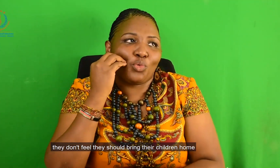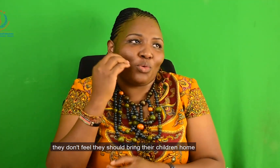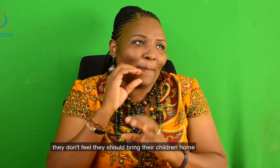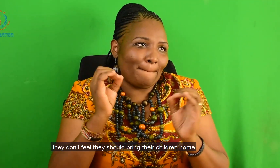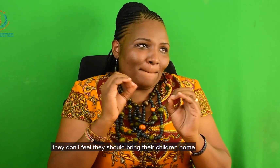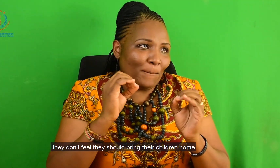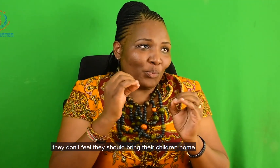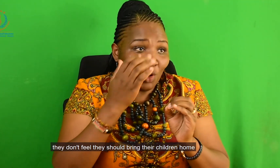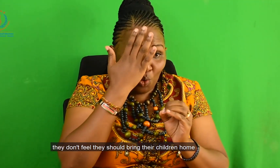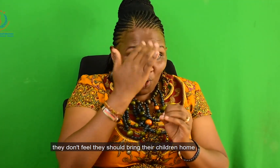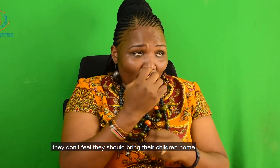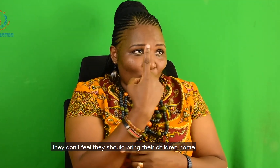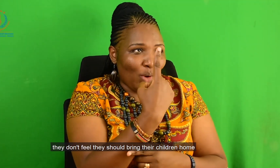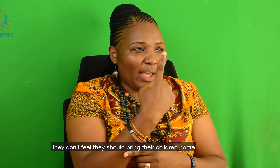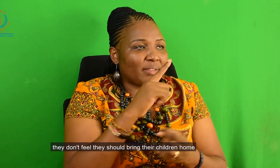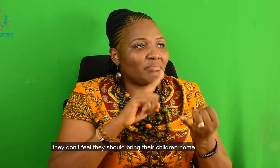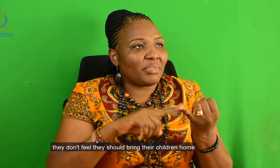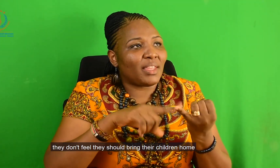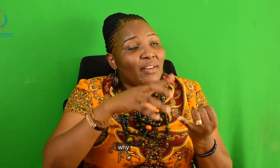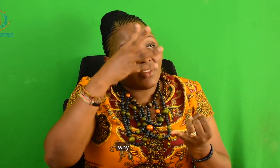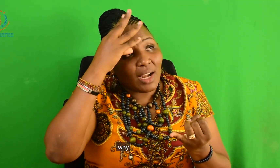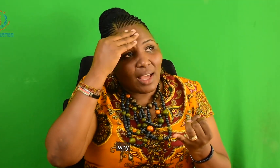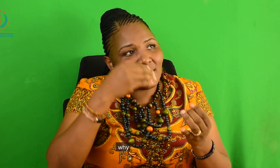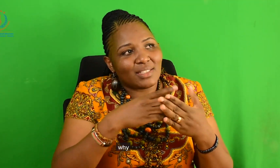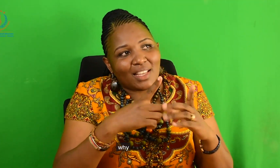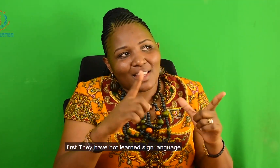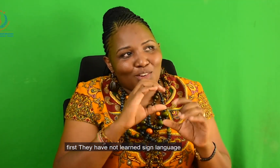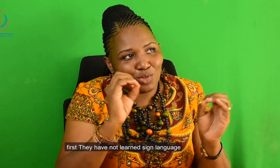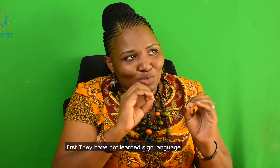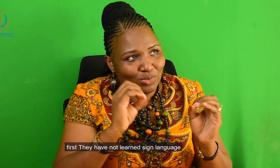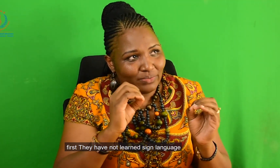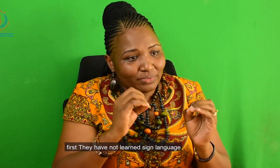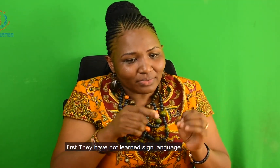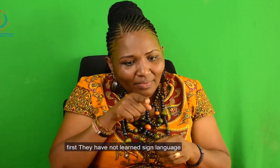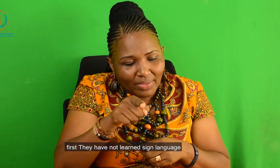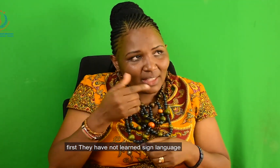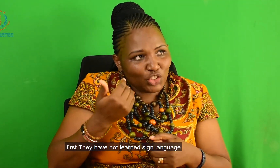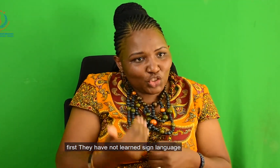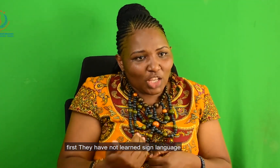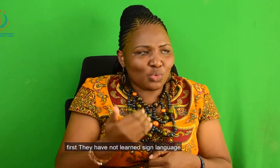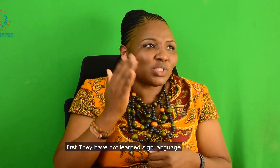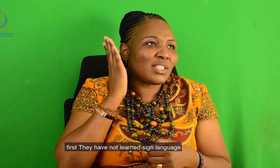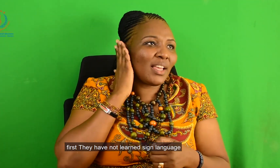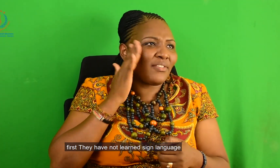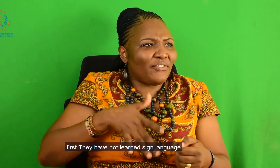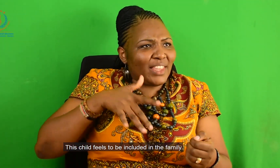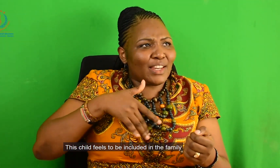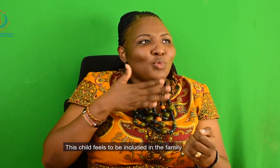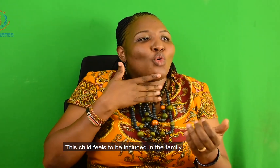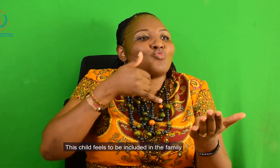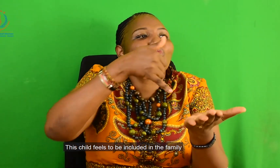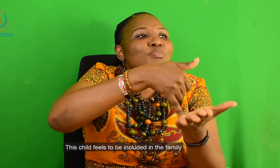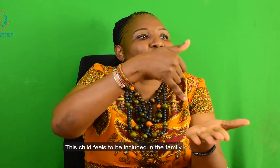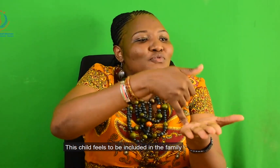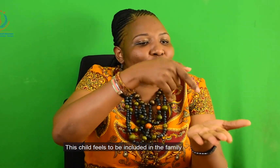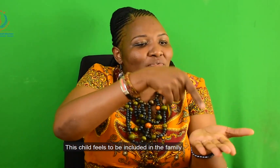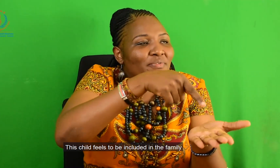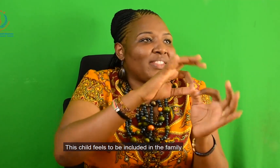feel that they should bring their children back home. Why? One, they have not learned sign language. This child feels the need